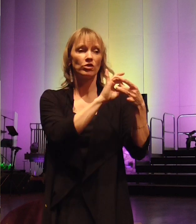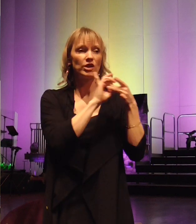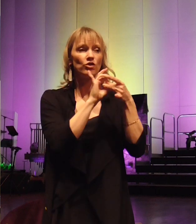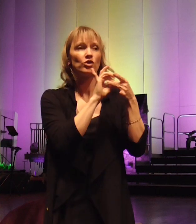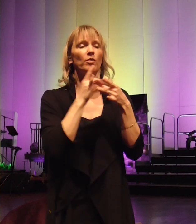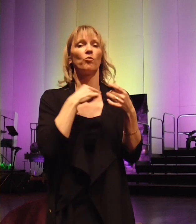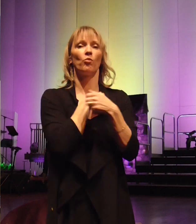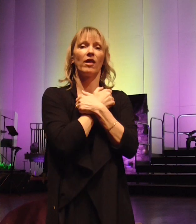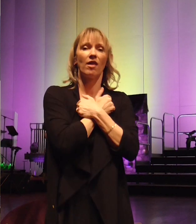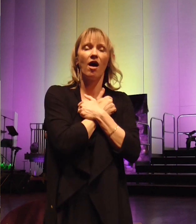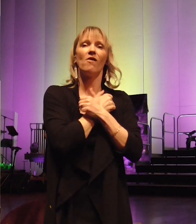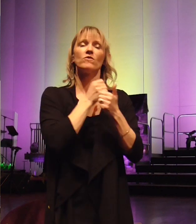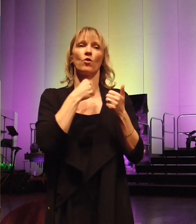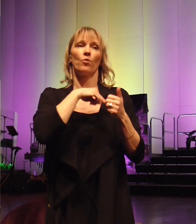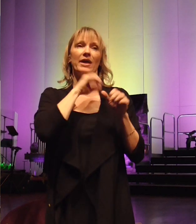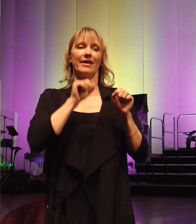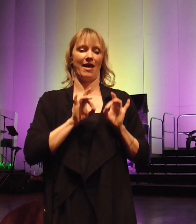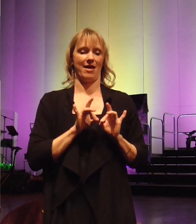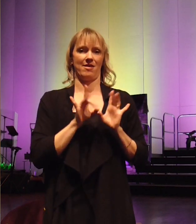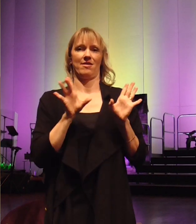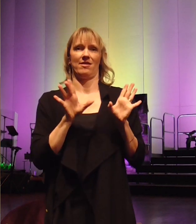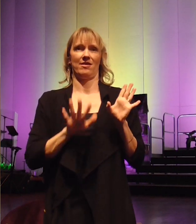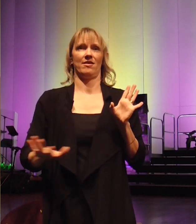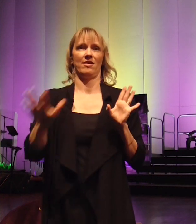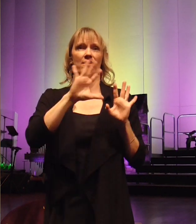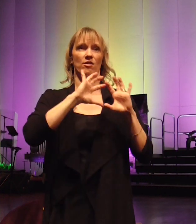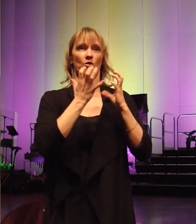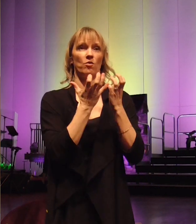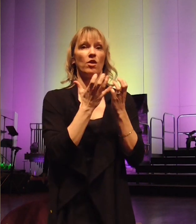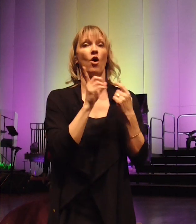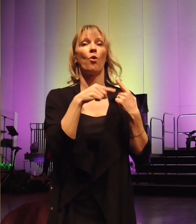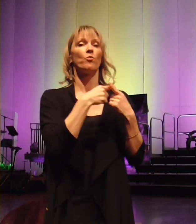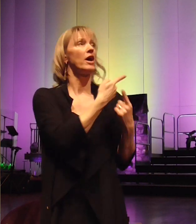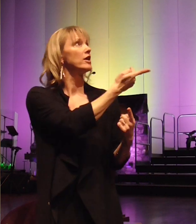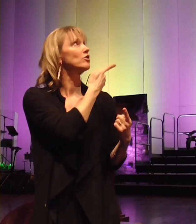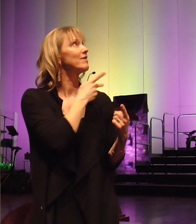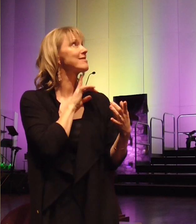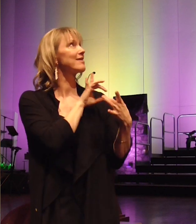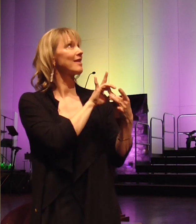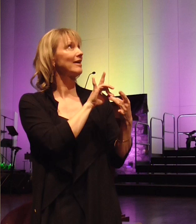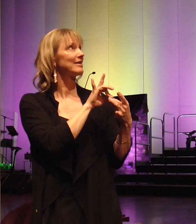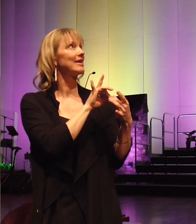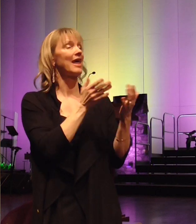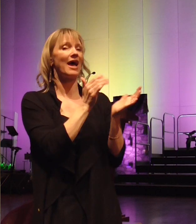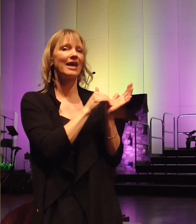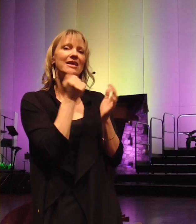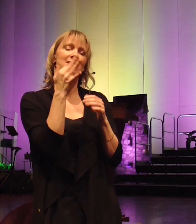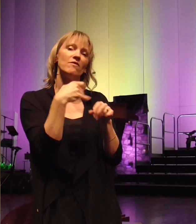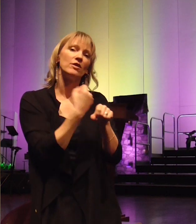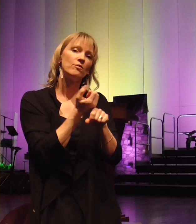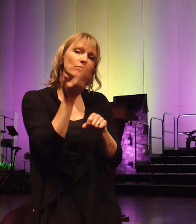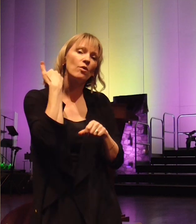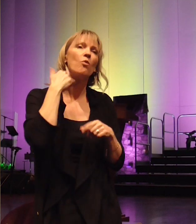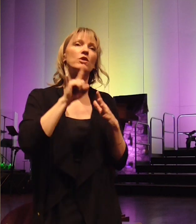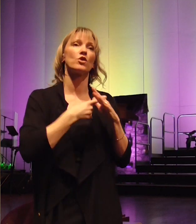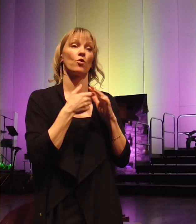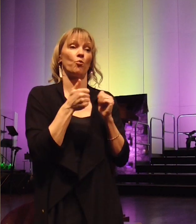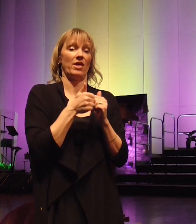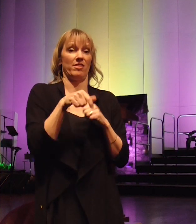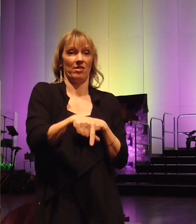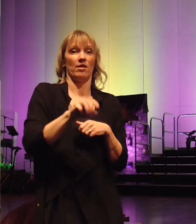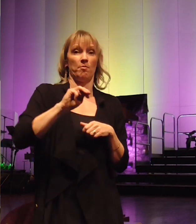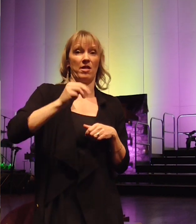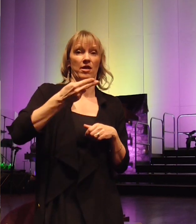we love so we can be lights out in the world. When we reconnected several years ago, it started with Mile High